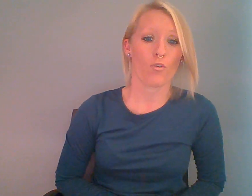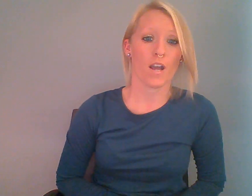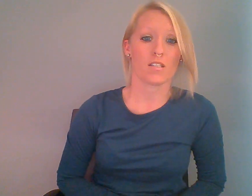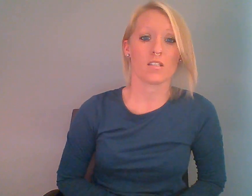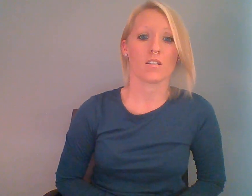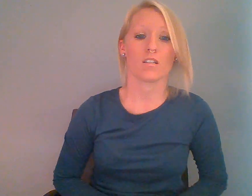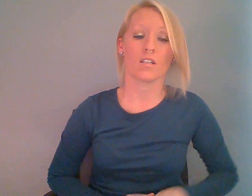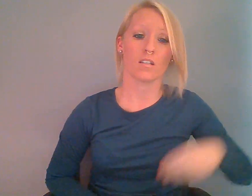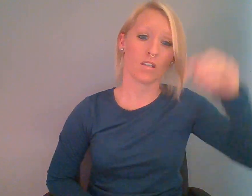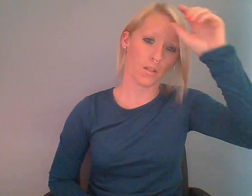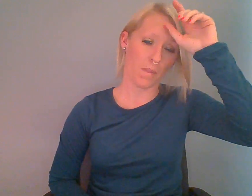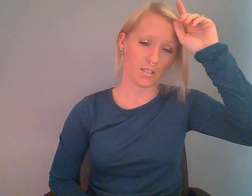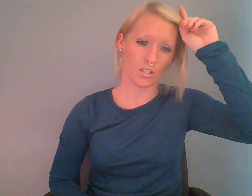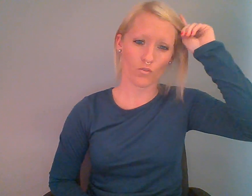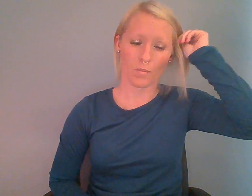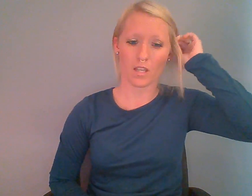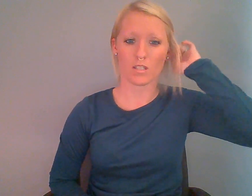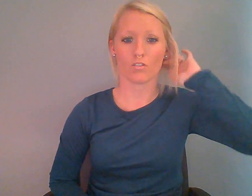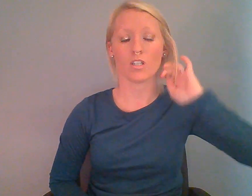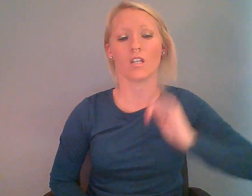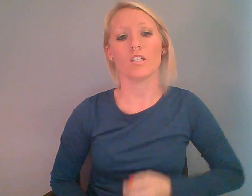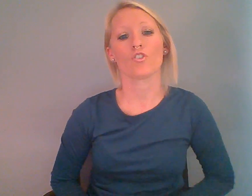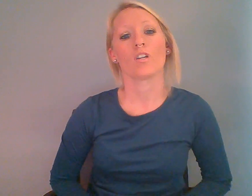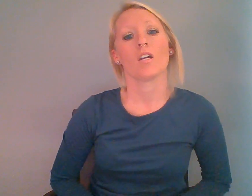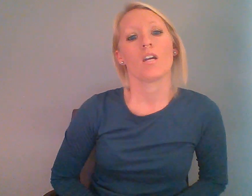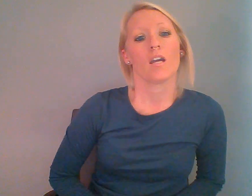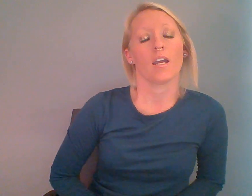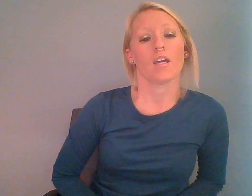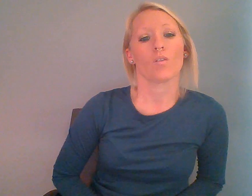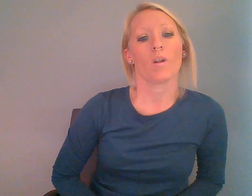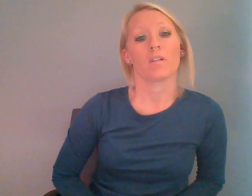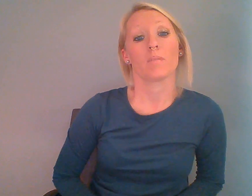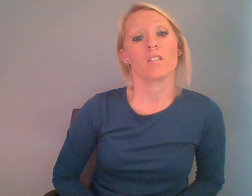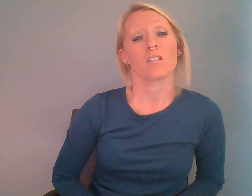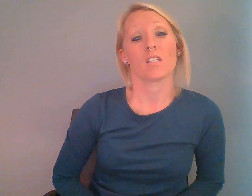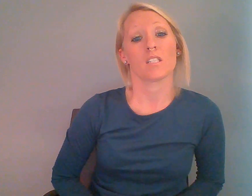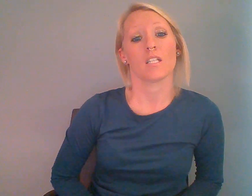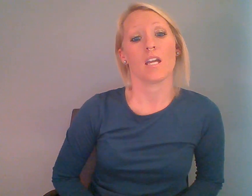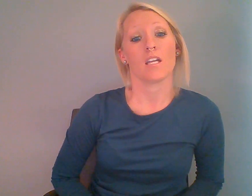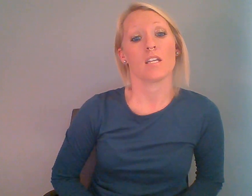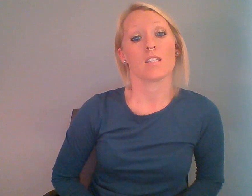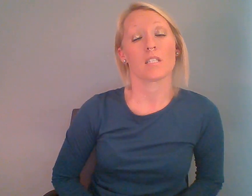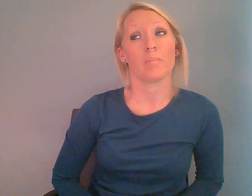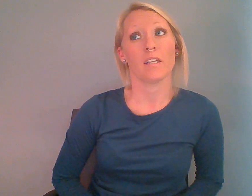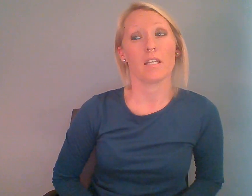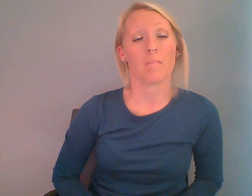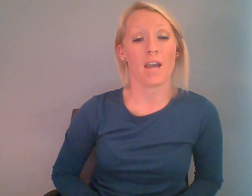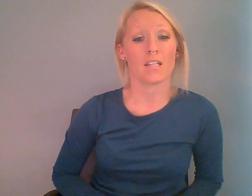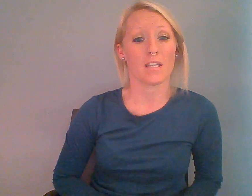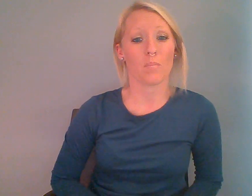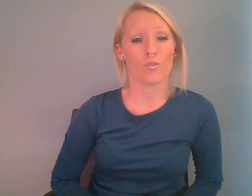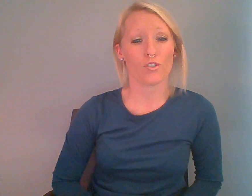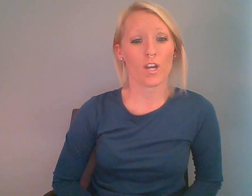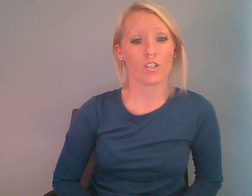compress the message from ASL to English. And the one I'm going to be discussing today is explaining by example